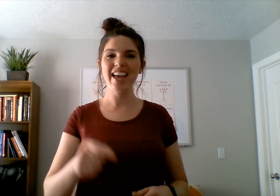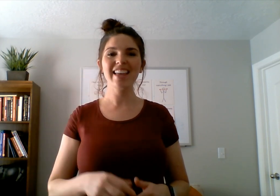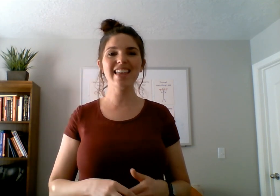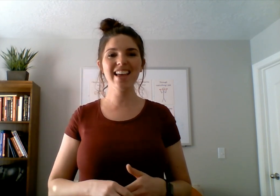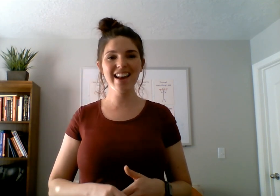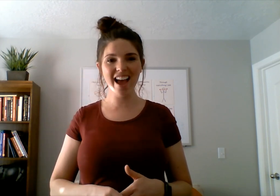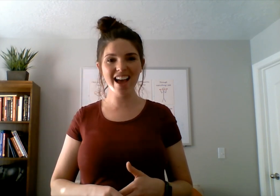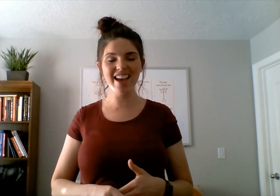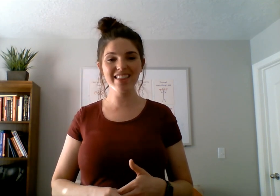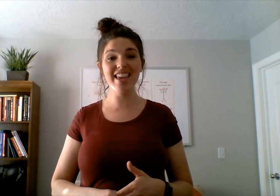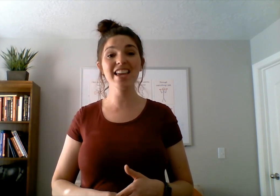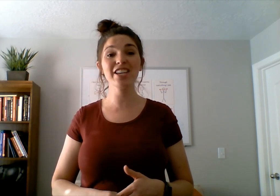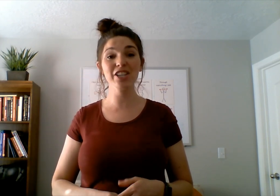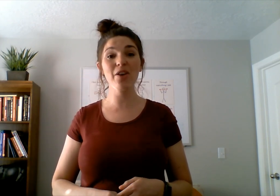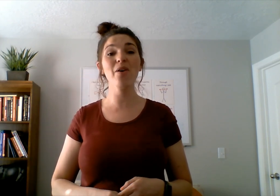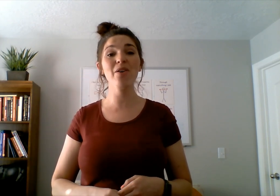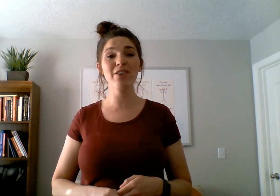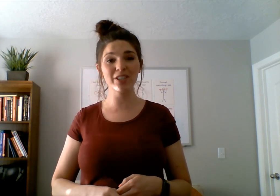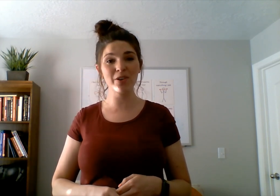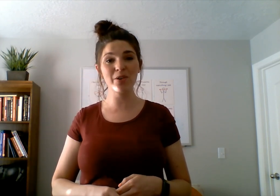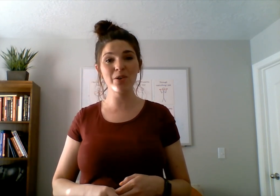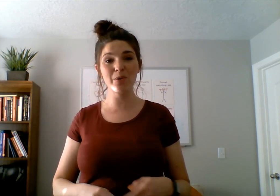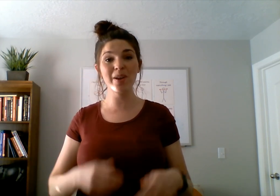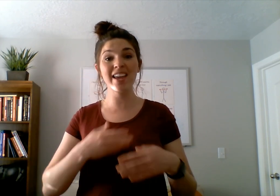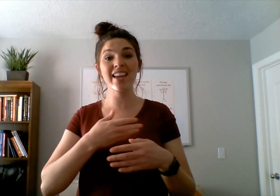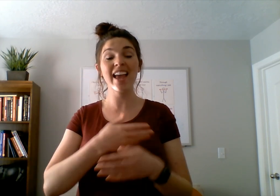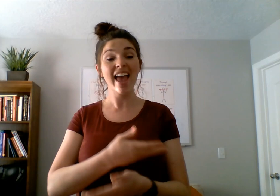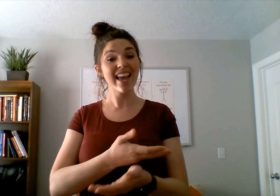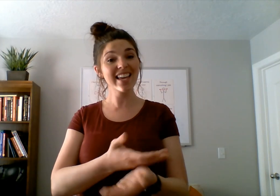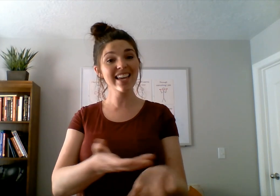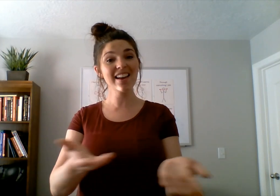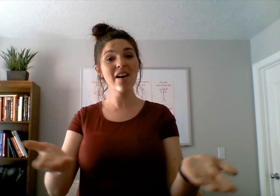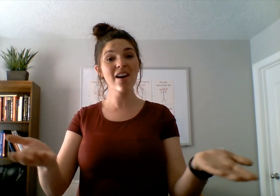Then I think you're doing enough.